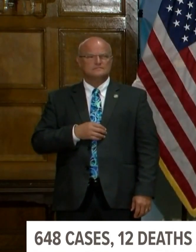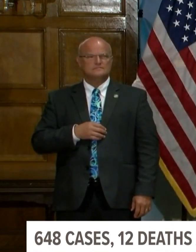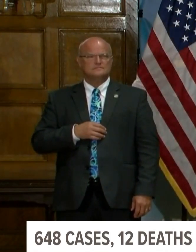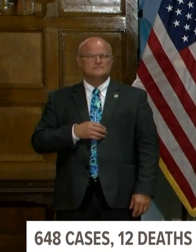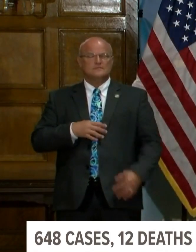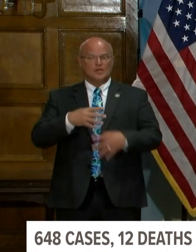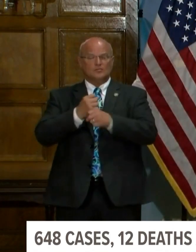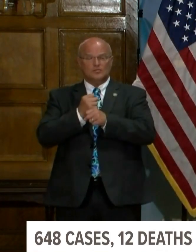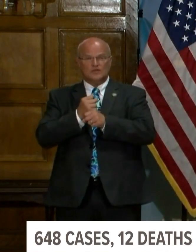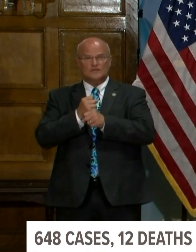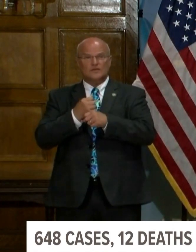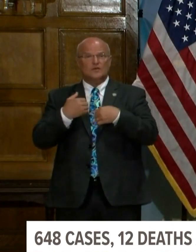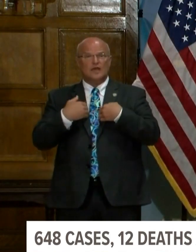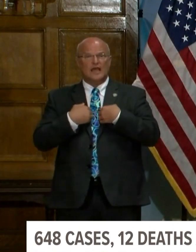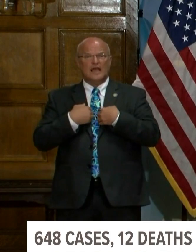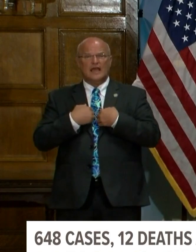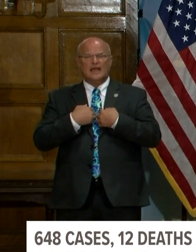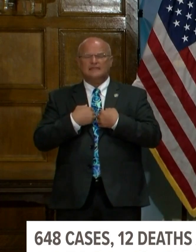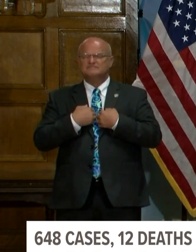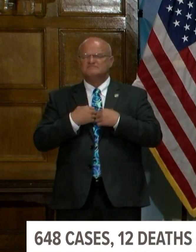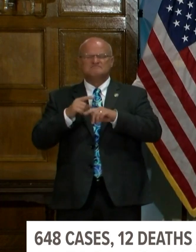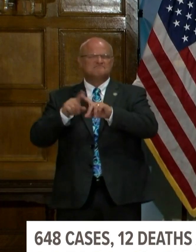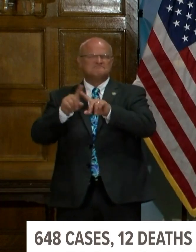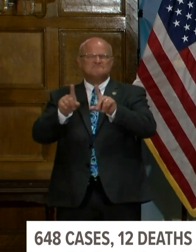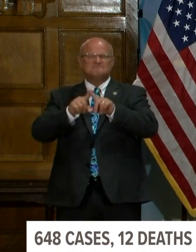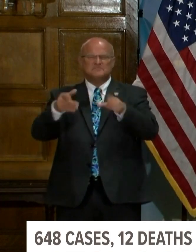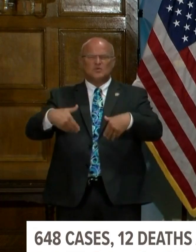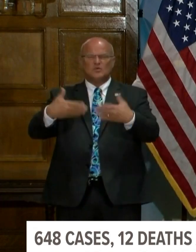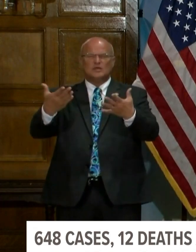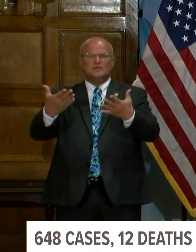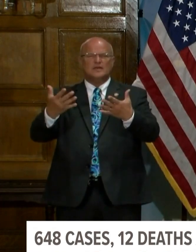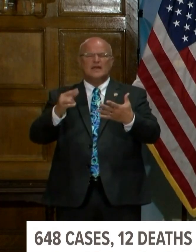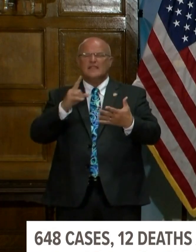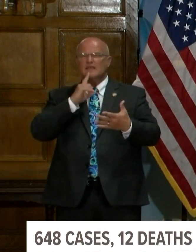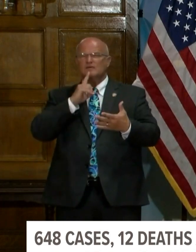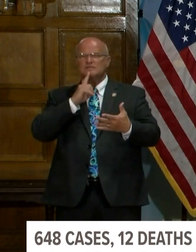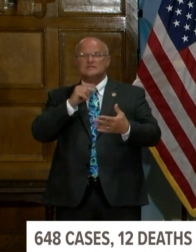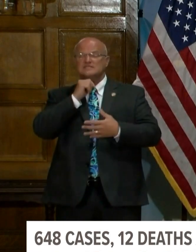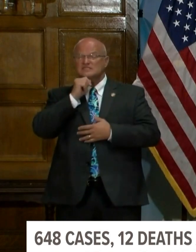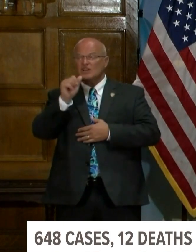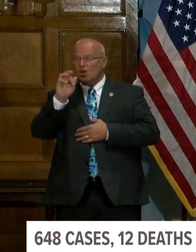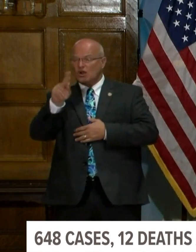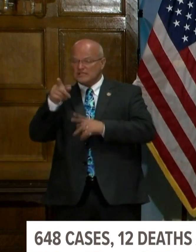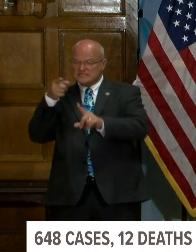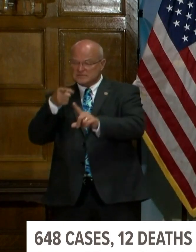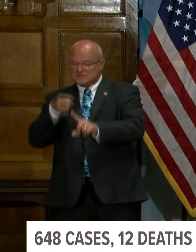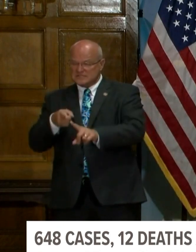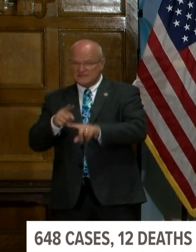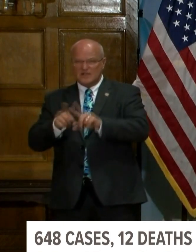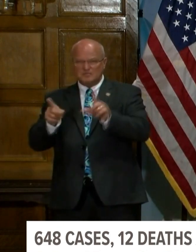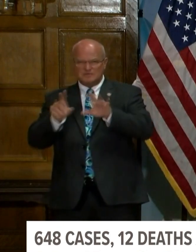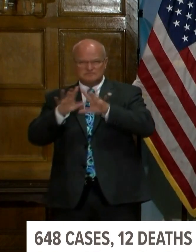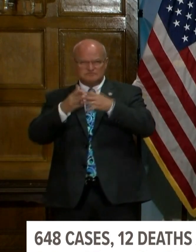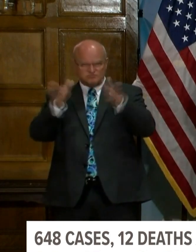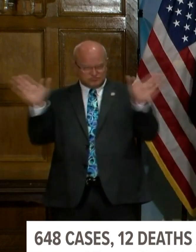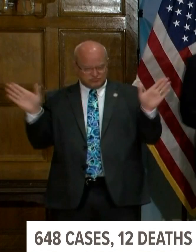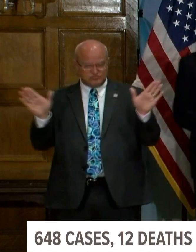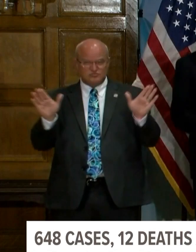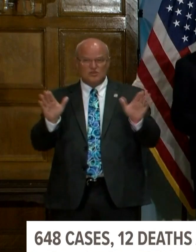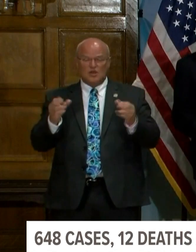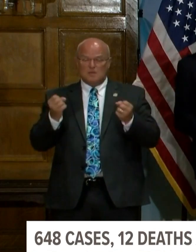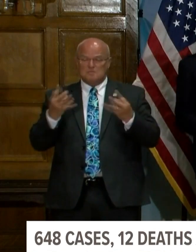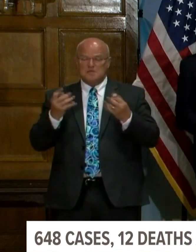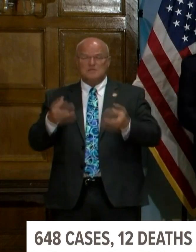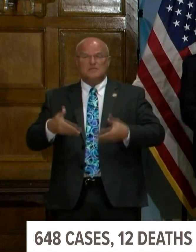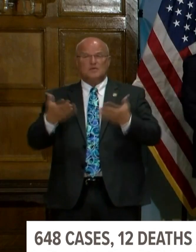Very briefly, there were a dozen recommendations. They were pretty boilerplate, not Arkansas specific. We've already implemented the majority